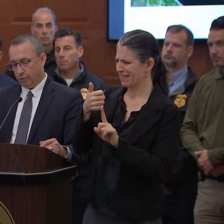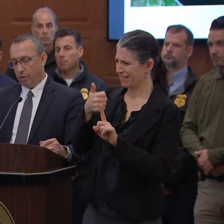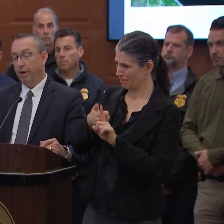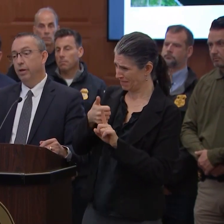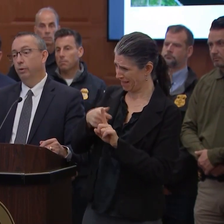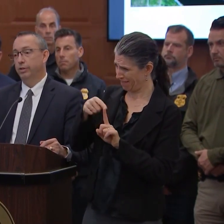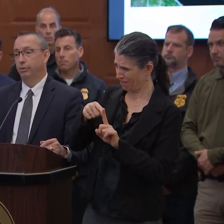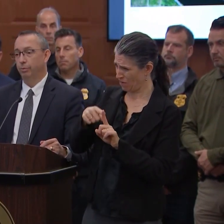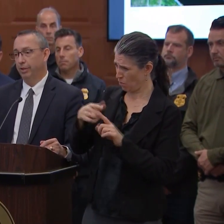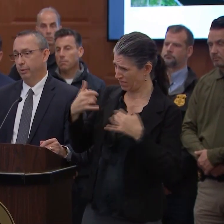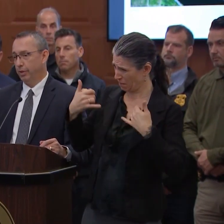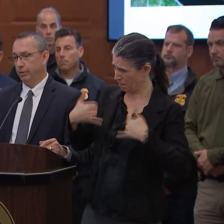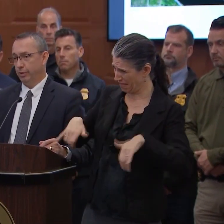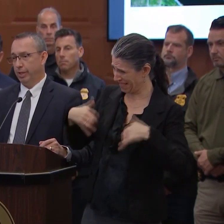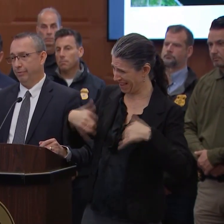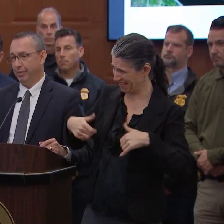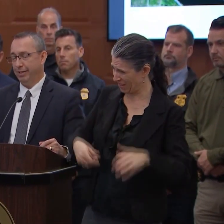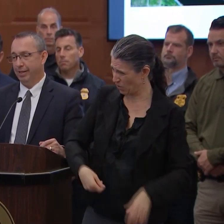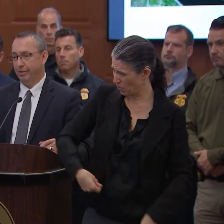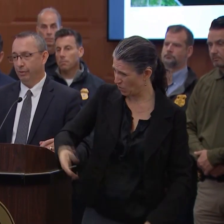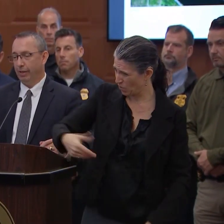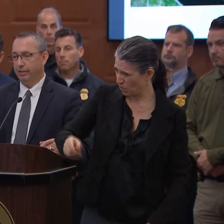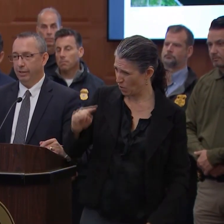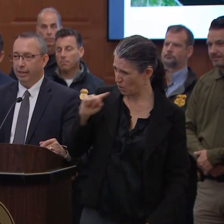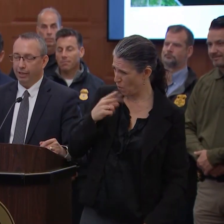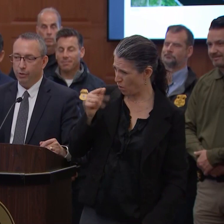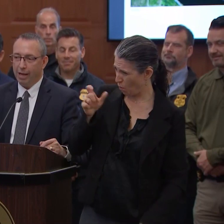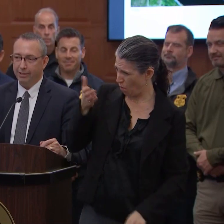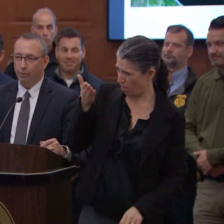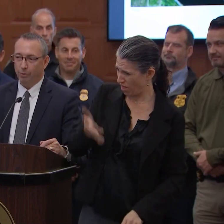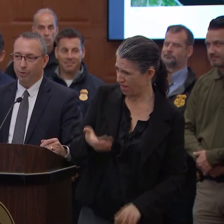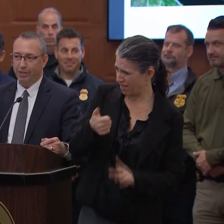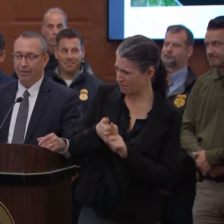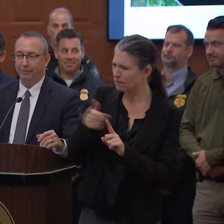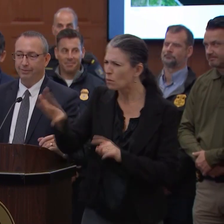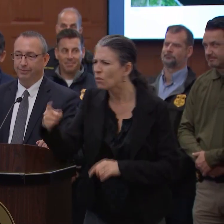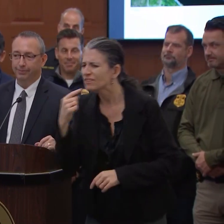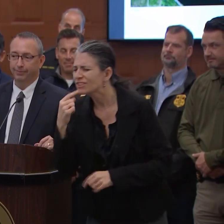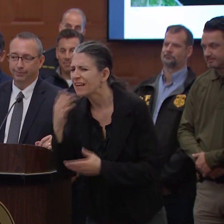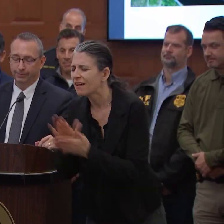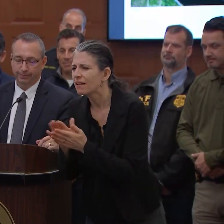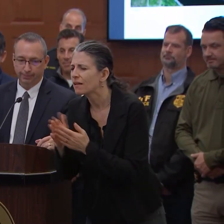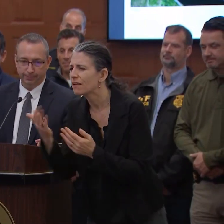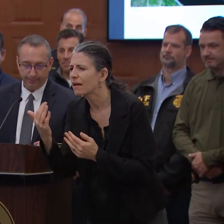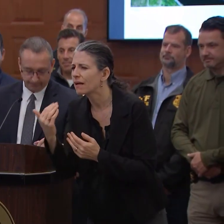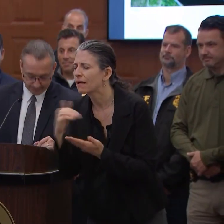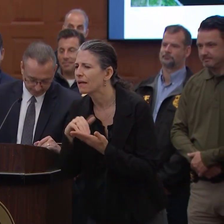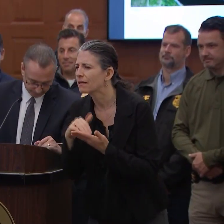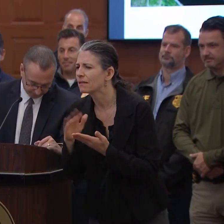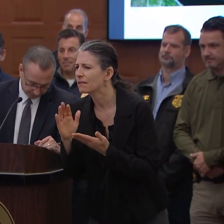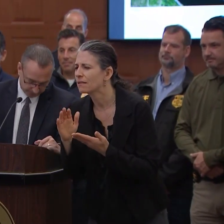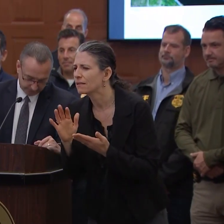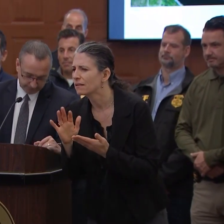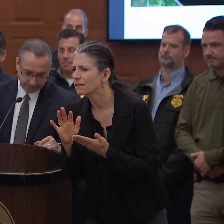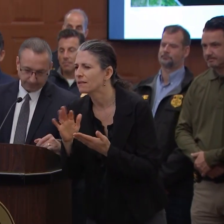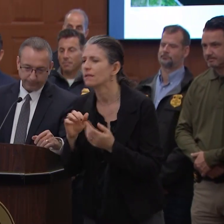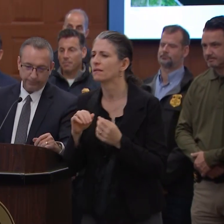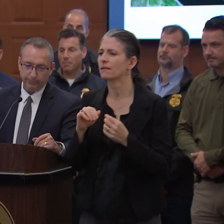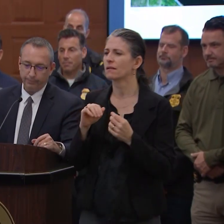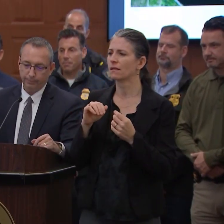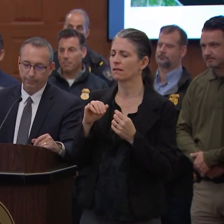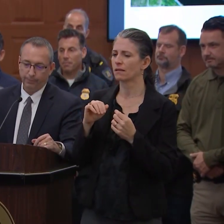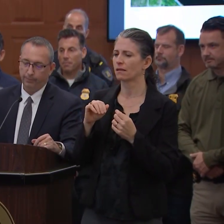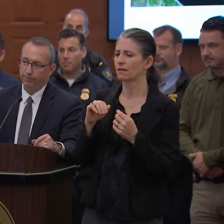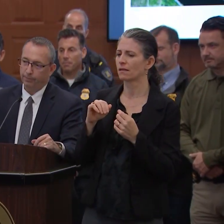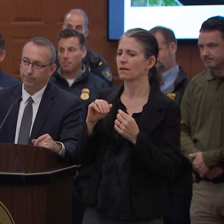And I just read my note that said repeat the question, which I haven't done yet. So could you ask that one more time? Can you confirm that you've seen video